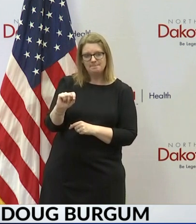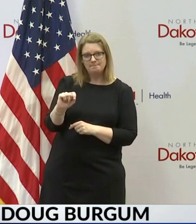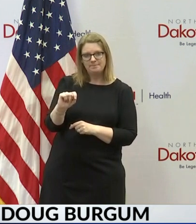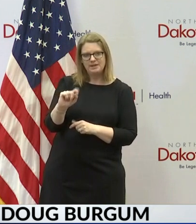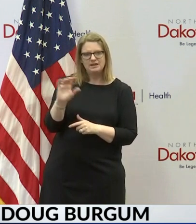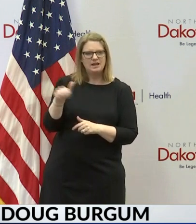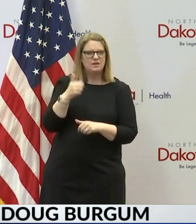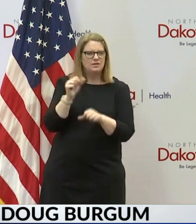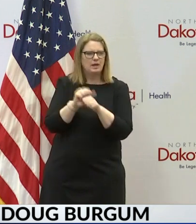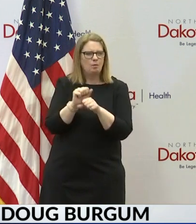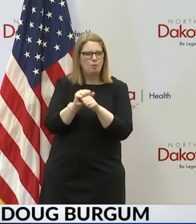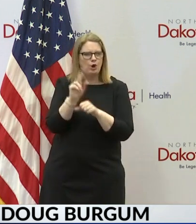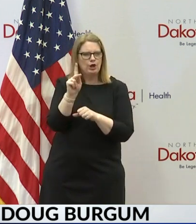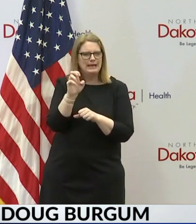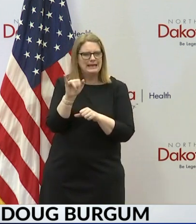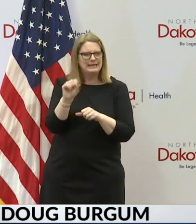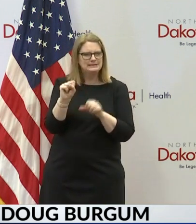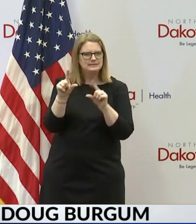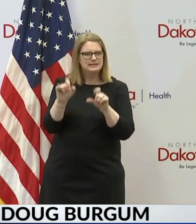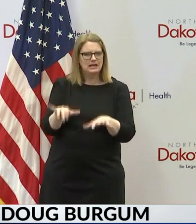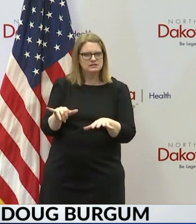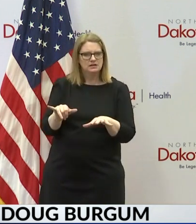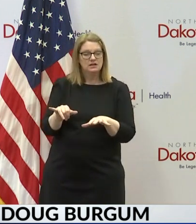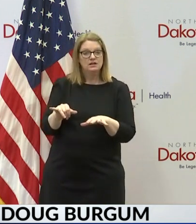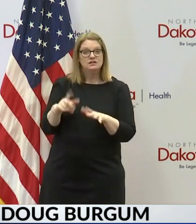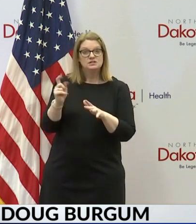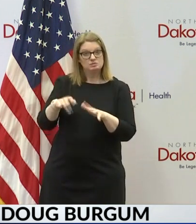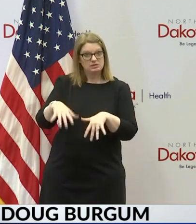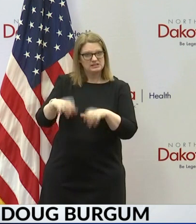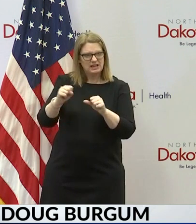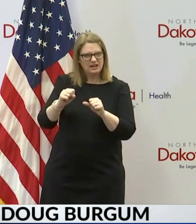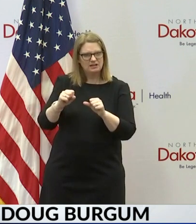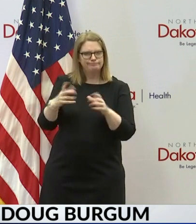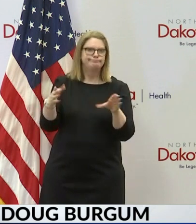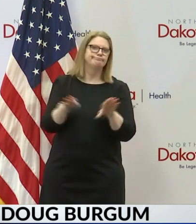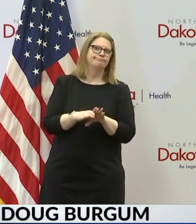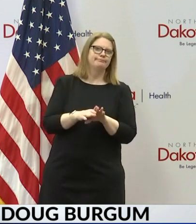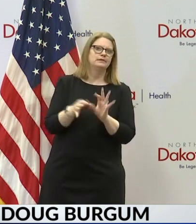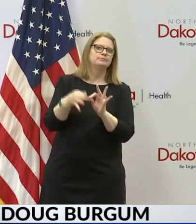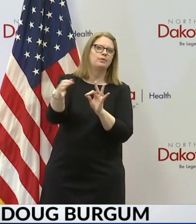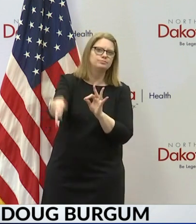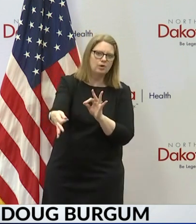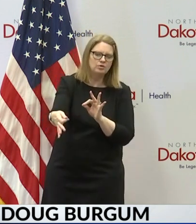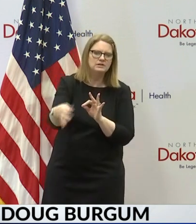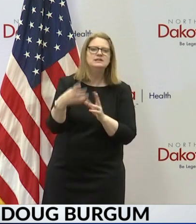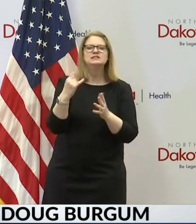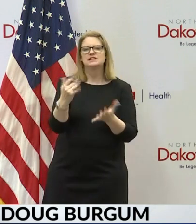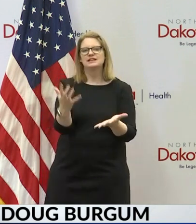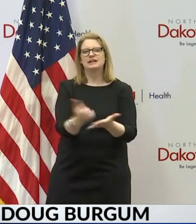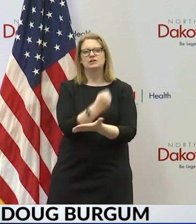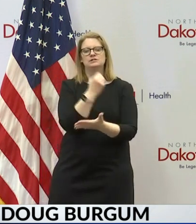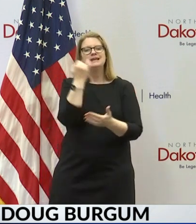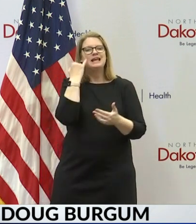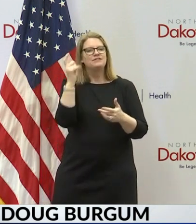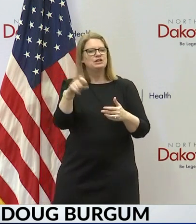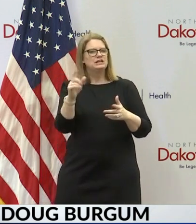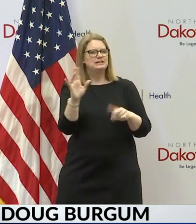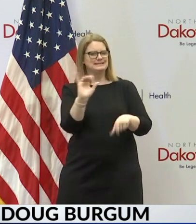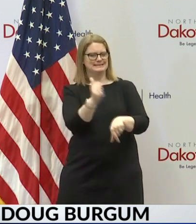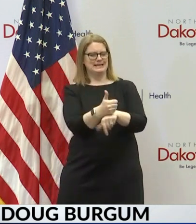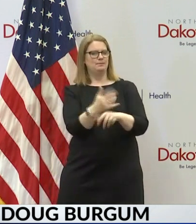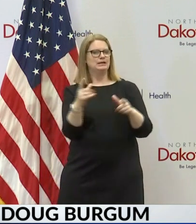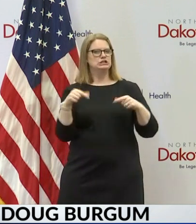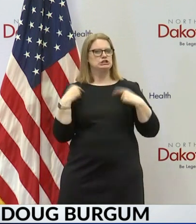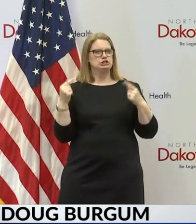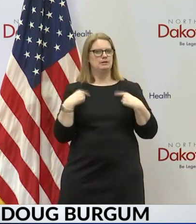work keys, tests, and others that were postponed, and we want to make sure people have a chance to do that. So if you need to use a gym, for example, and set it up with